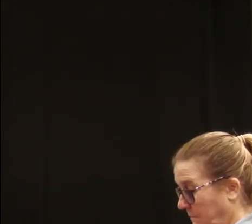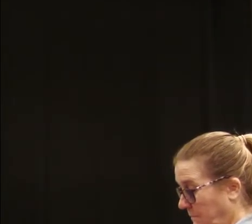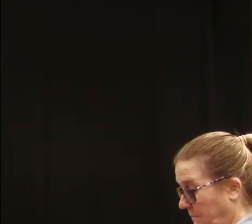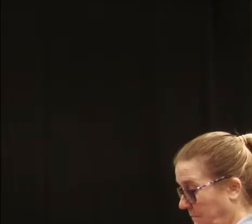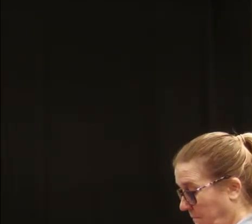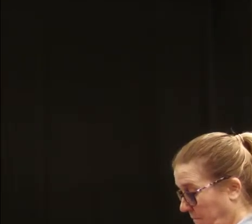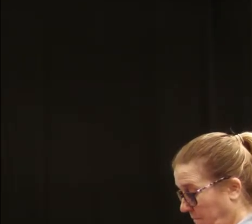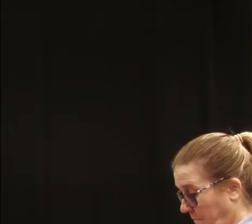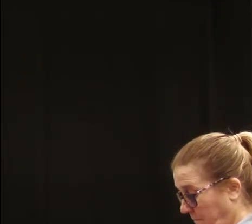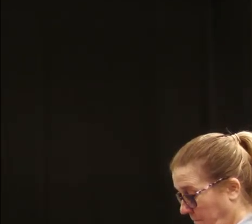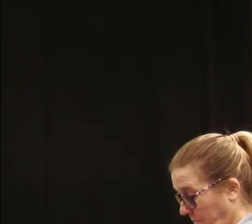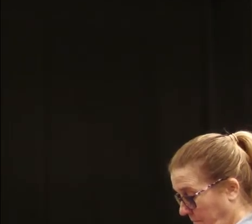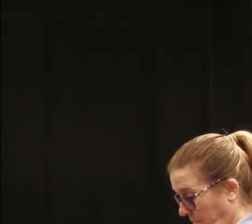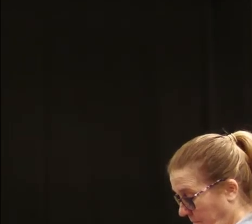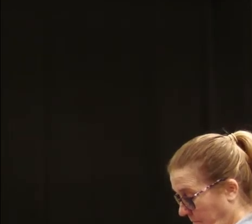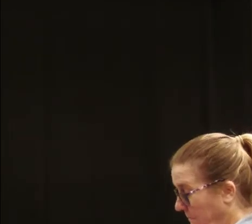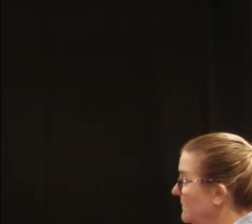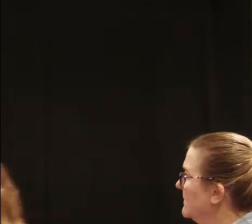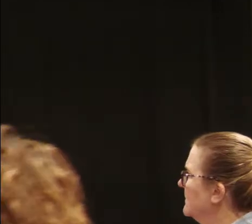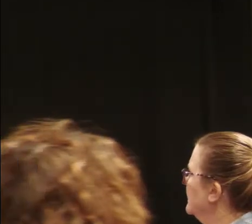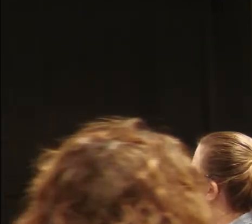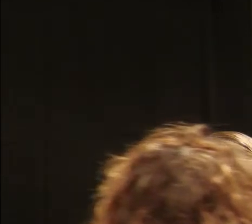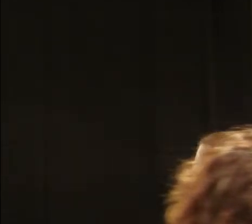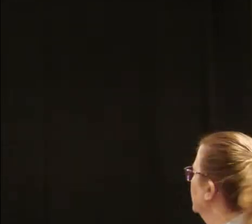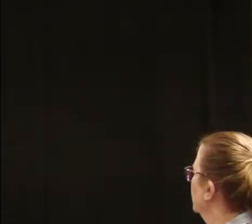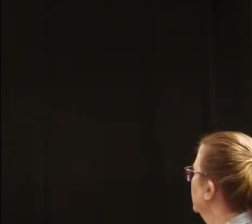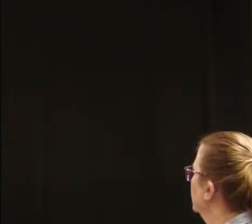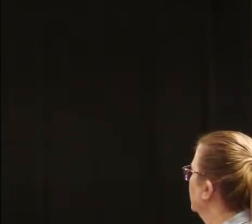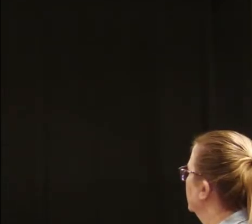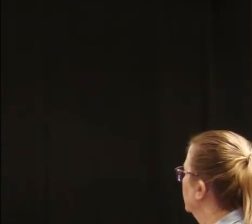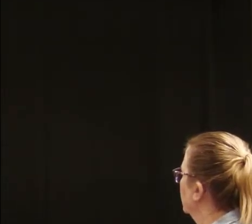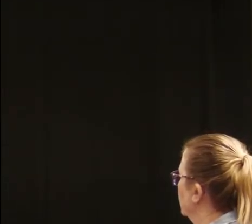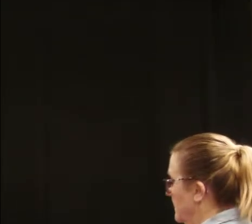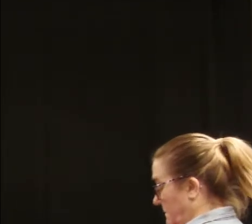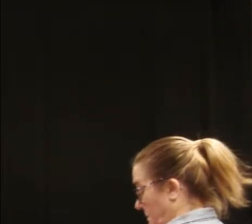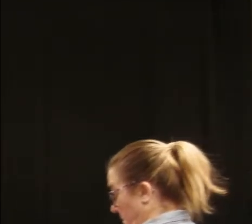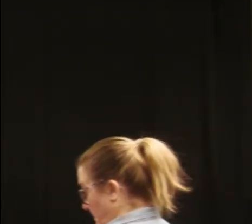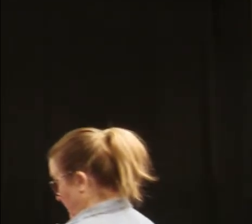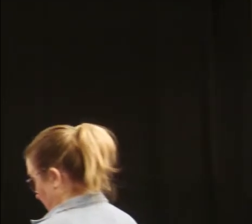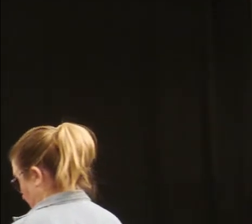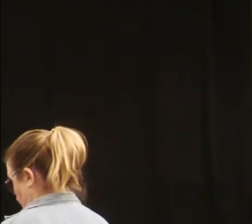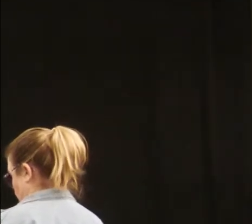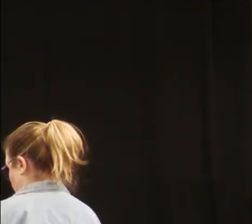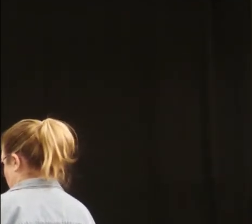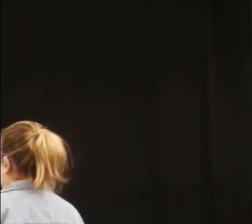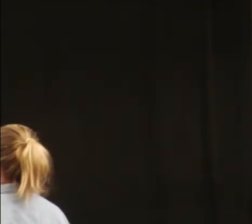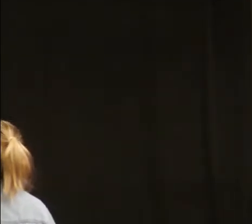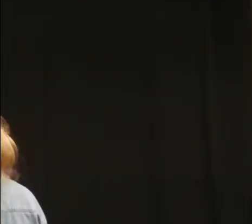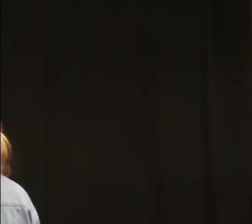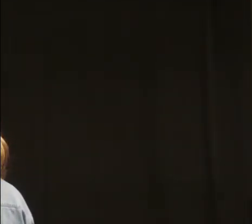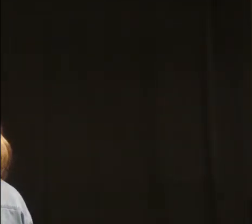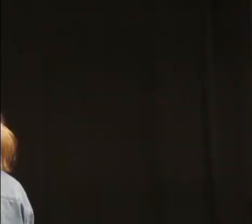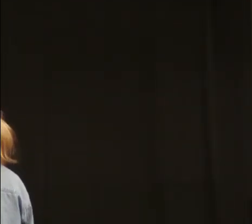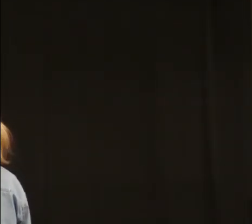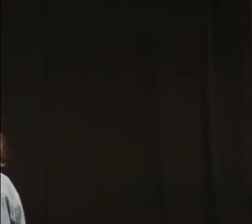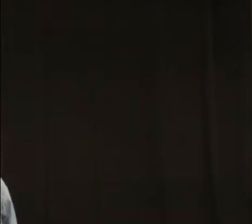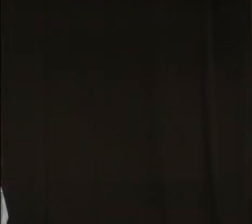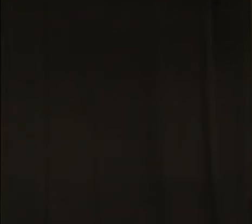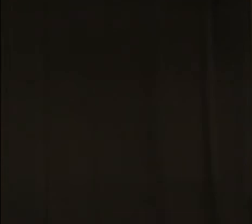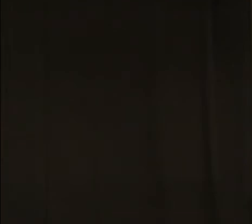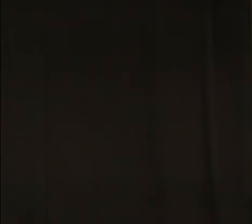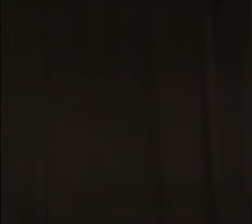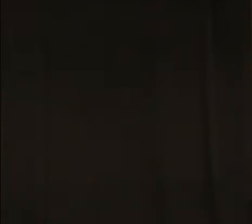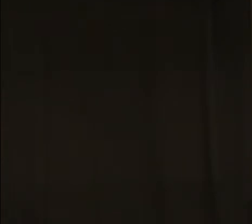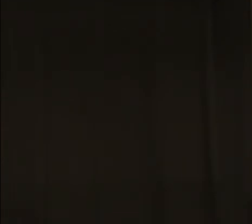But it's not gonna put the word print. But I didn't put that dress, but I put